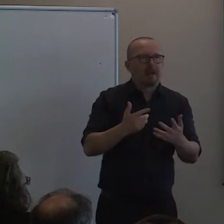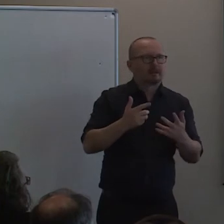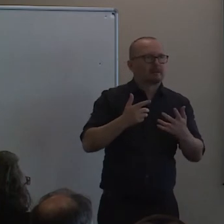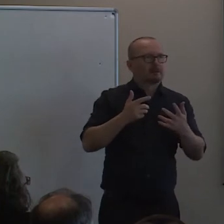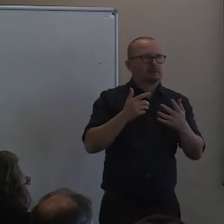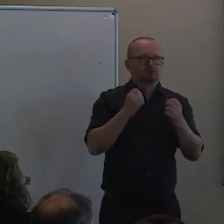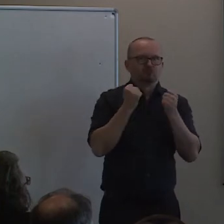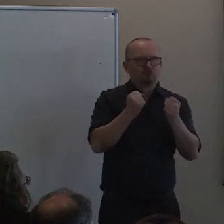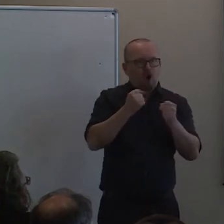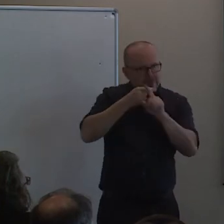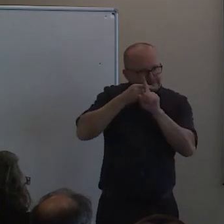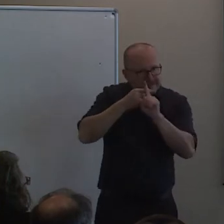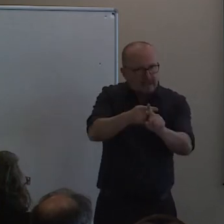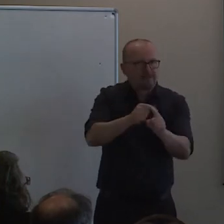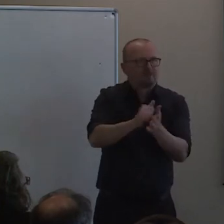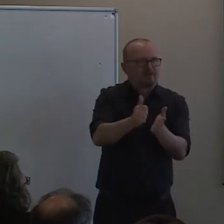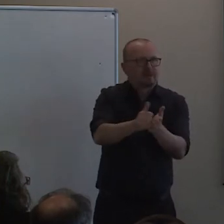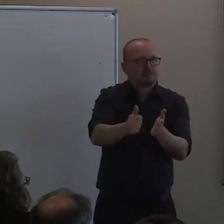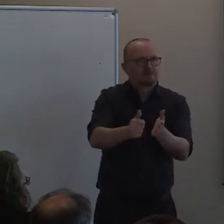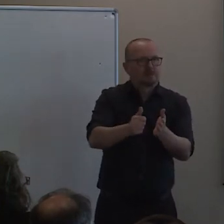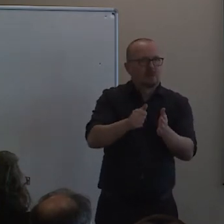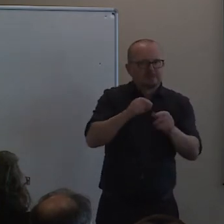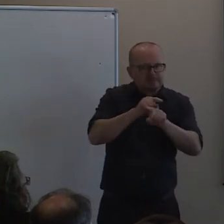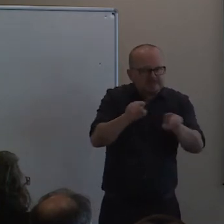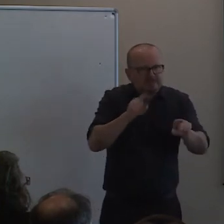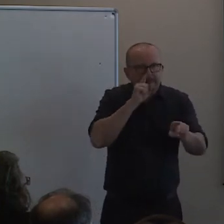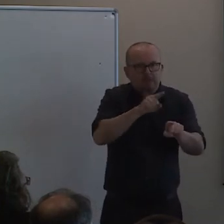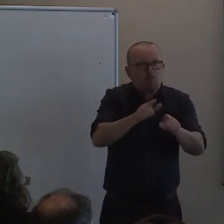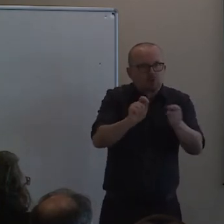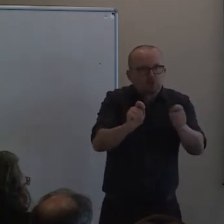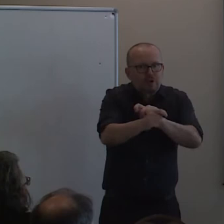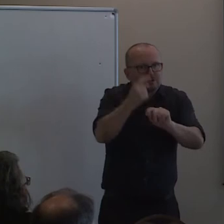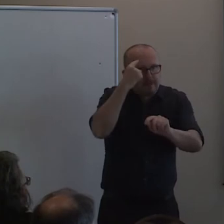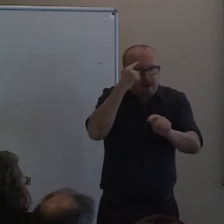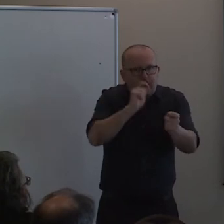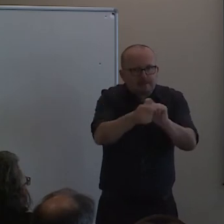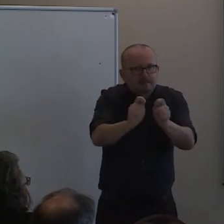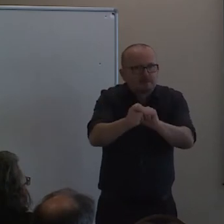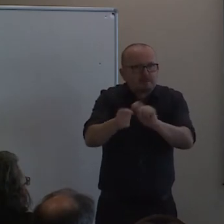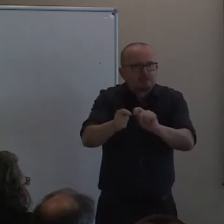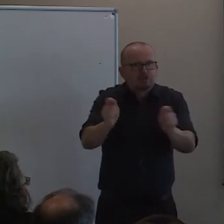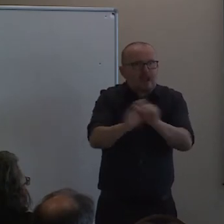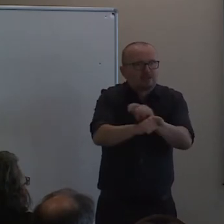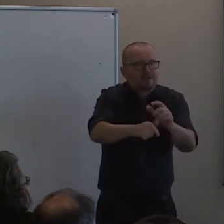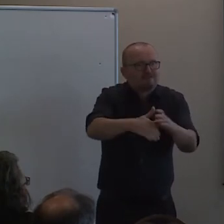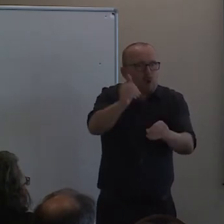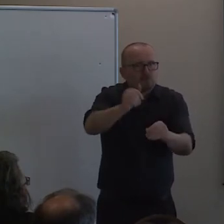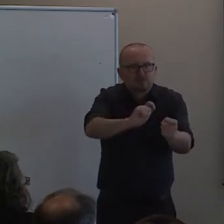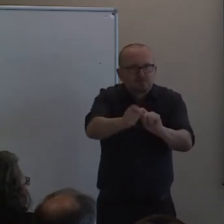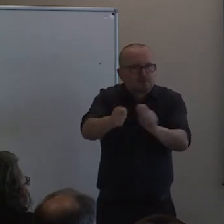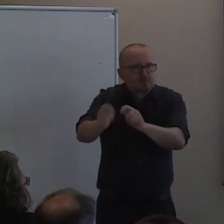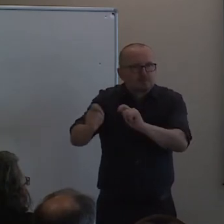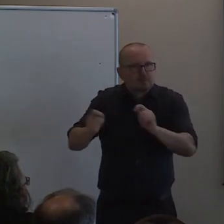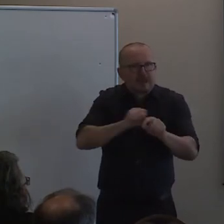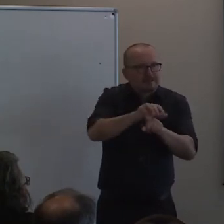the data of their users. And obviously, it wasn't just Facebook that single-handedly caused Brexit or got Trump elected. There's,